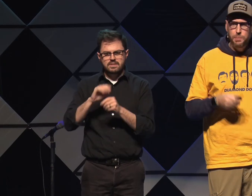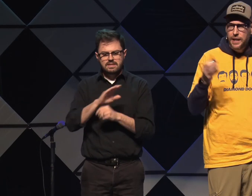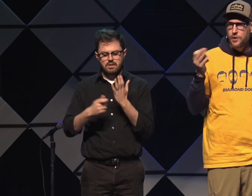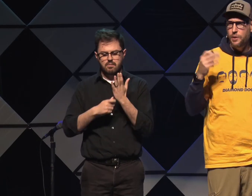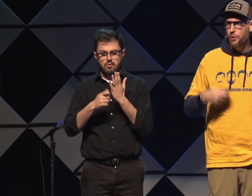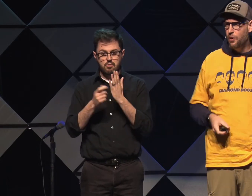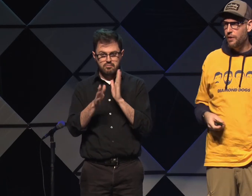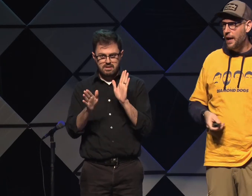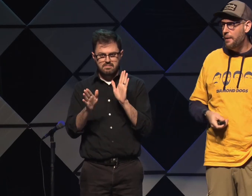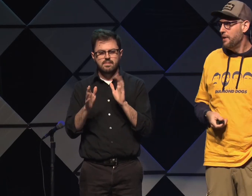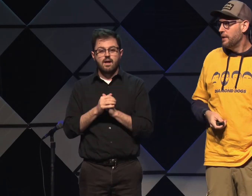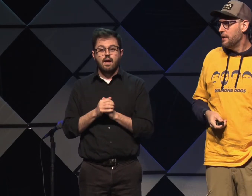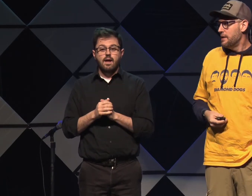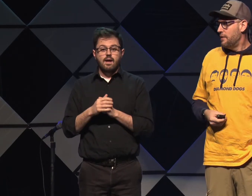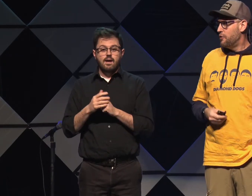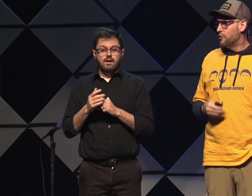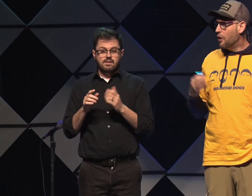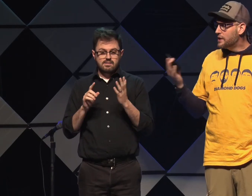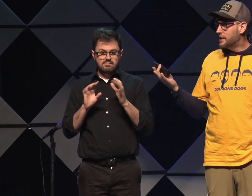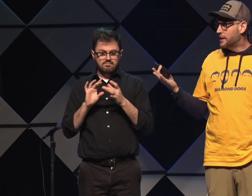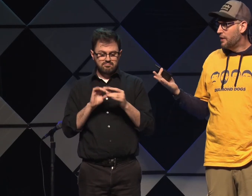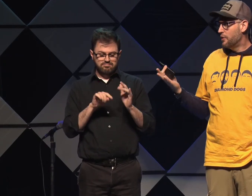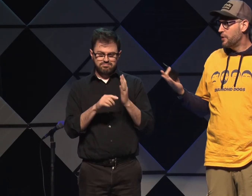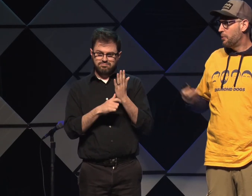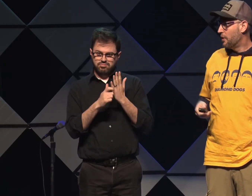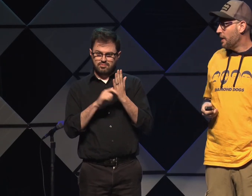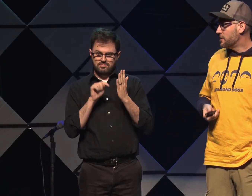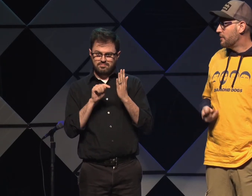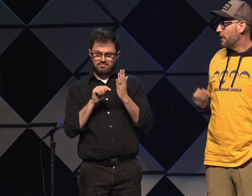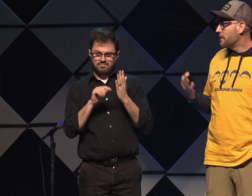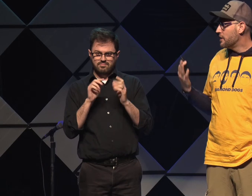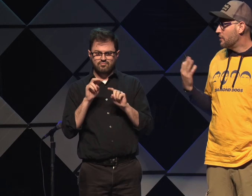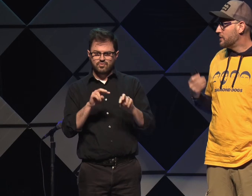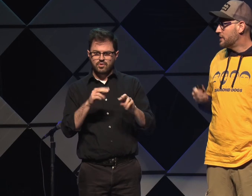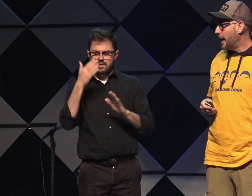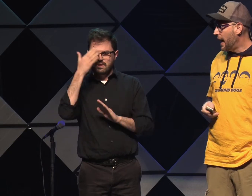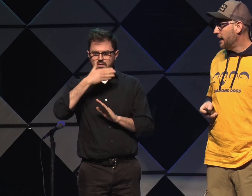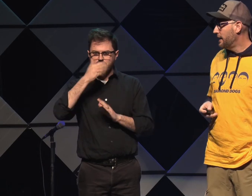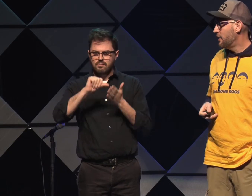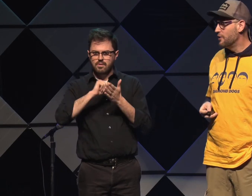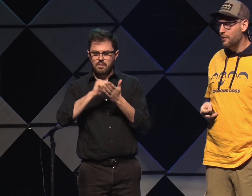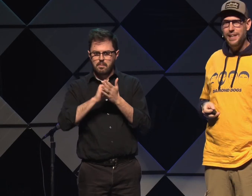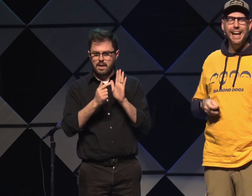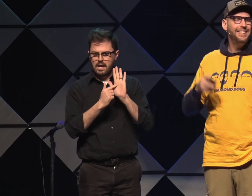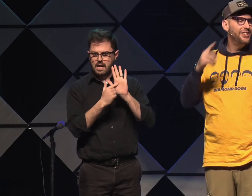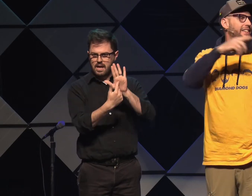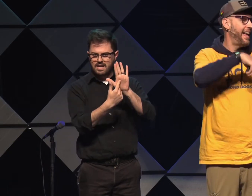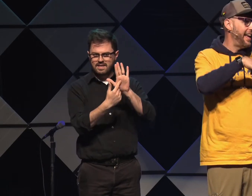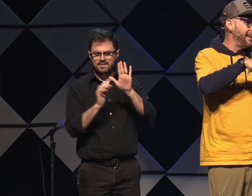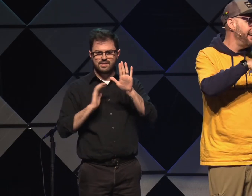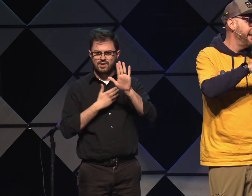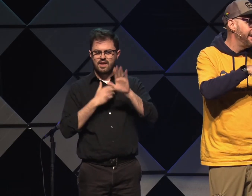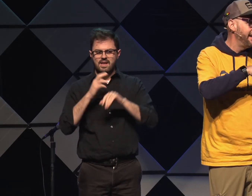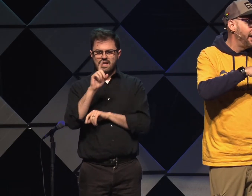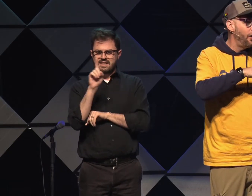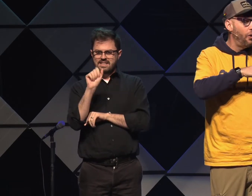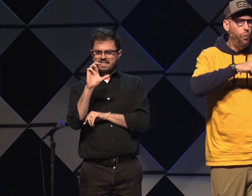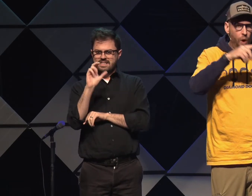out. Hey, speaking of the program, if you'll notice, the cover of the program is our very own Zach, who